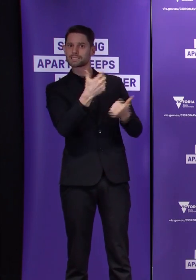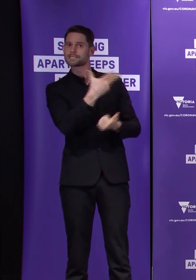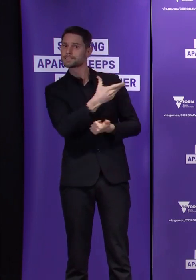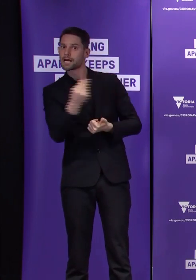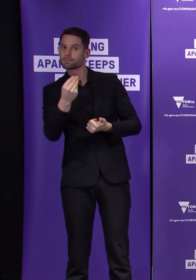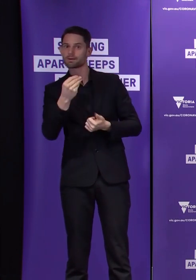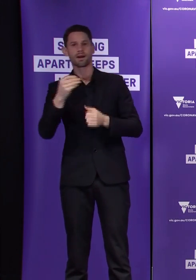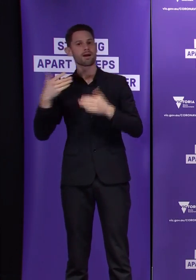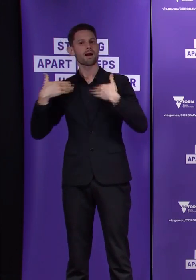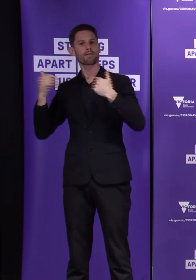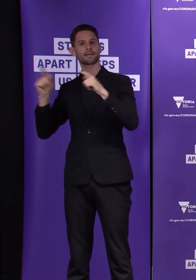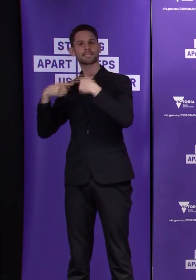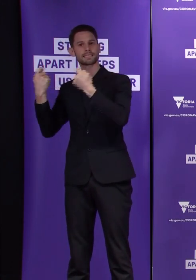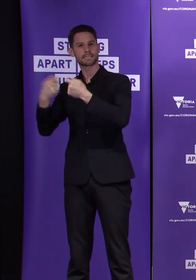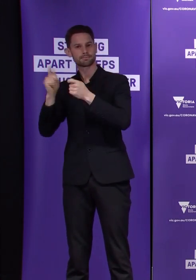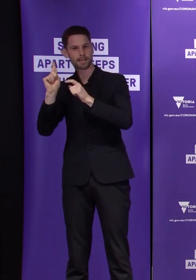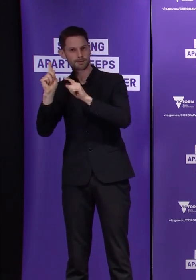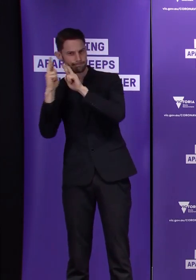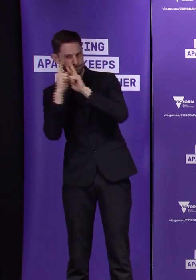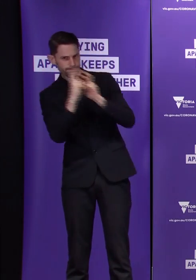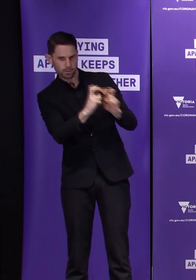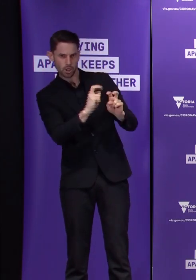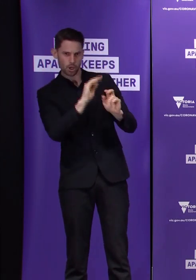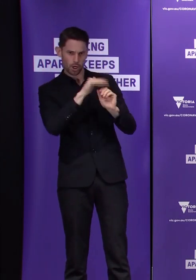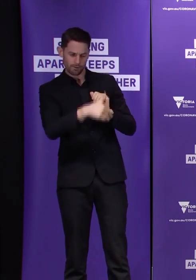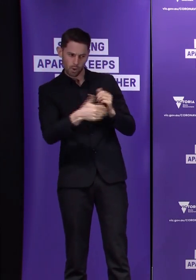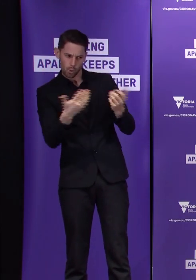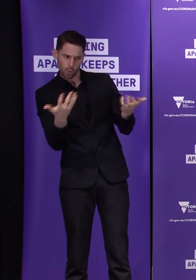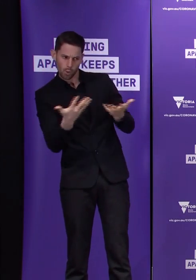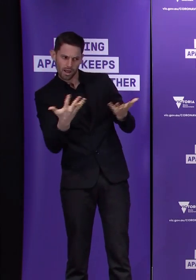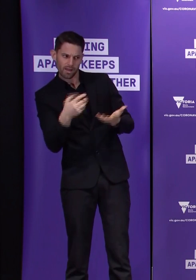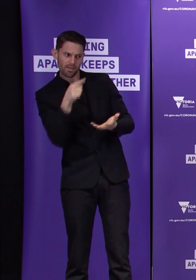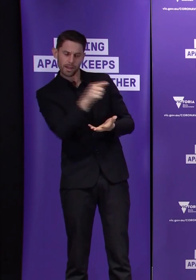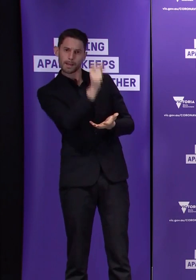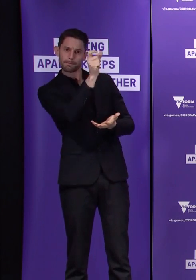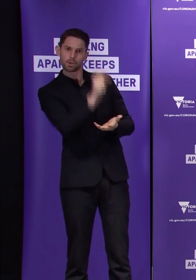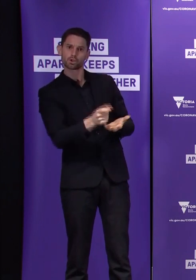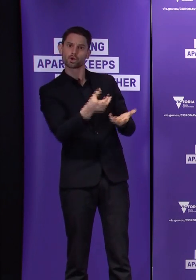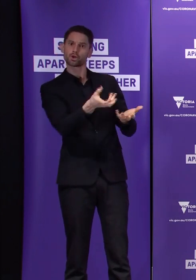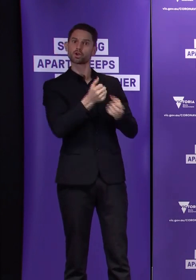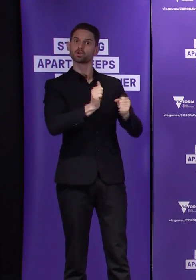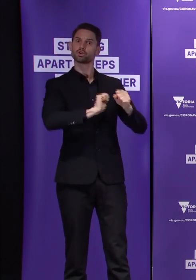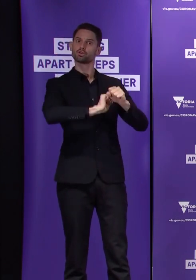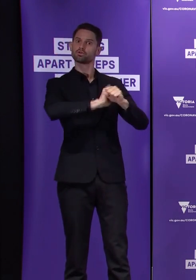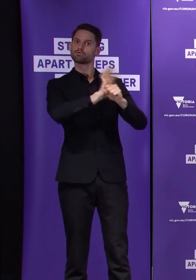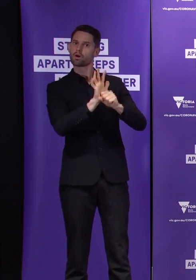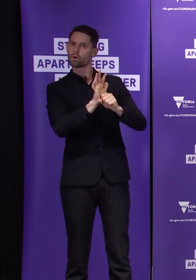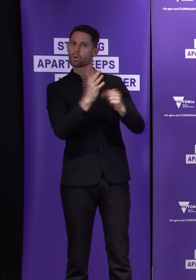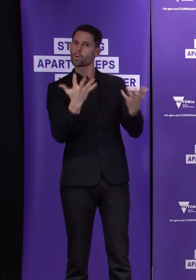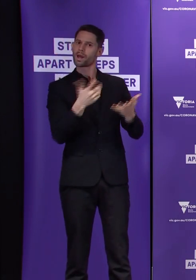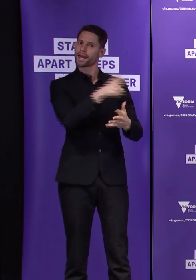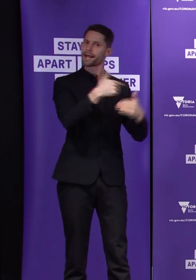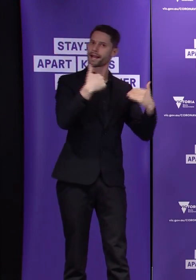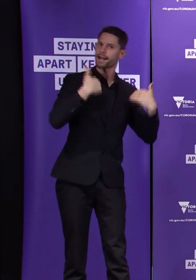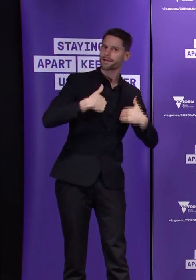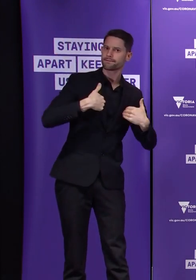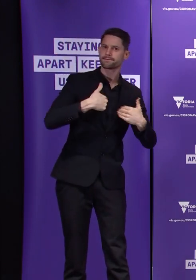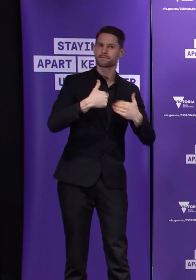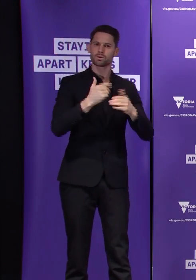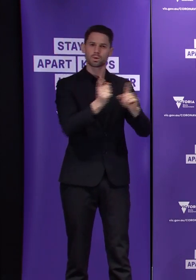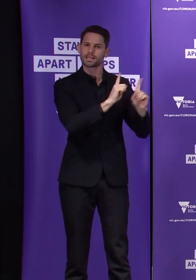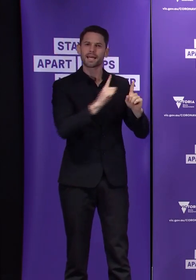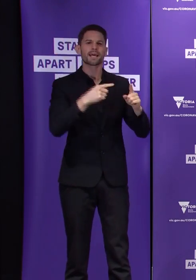investigated just to determine the exact, not so much the address, but where that person was, where that person would normally be expected to be